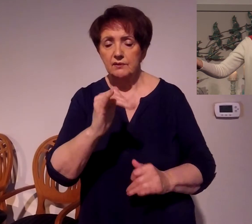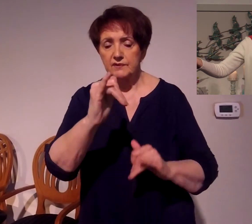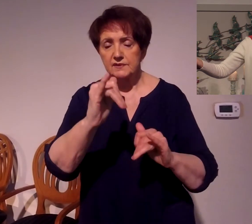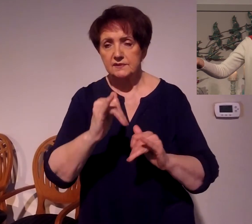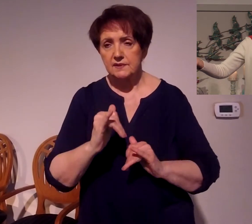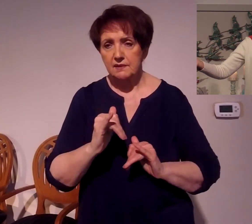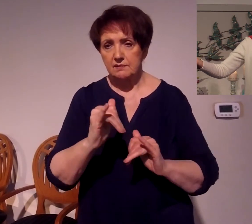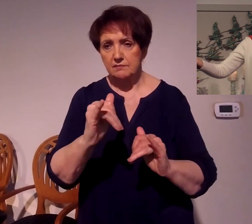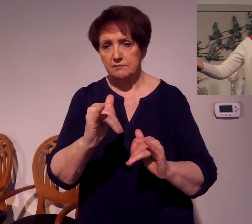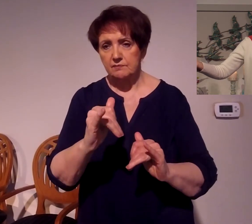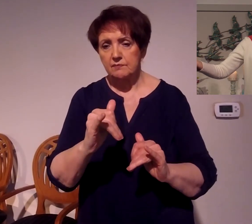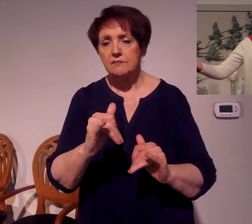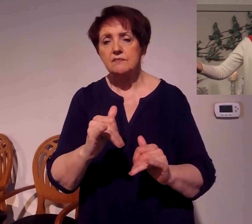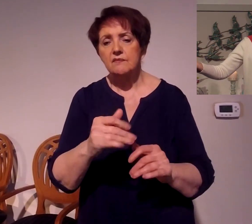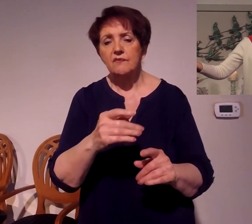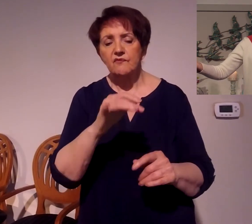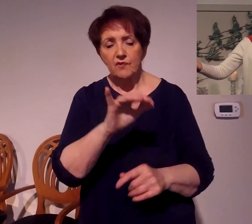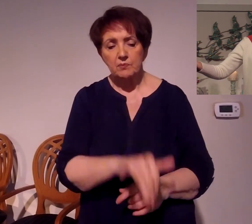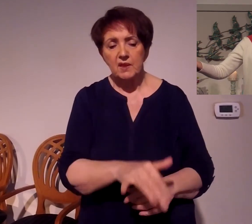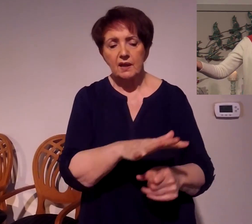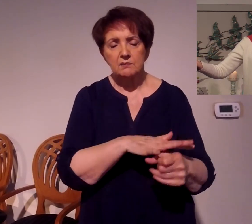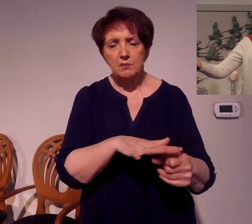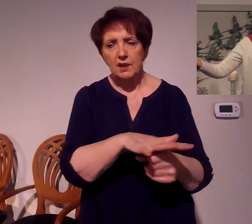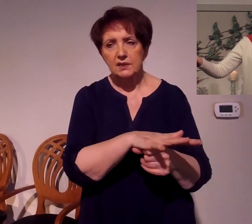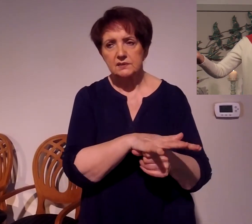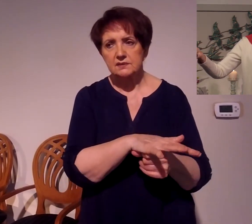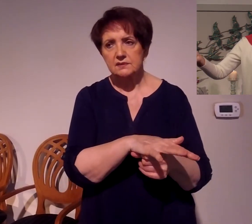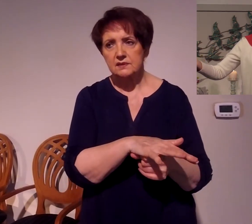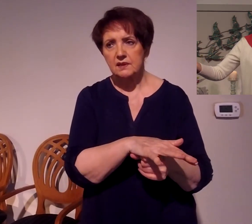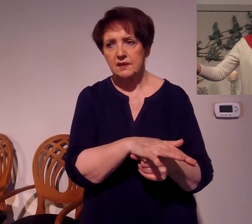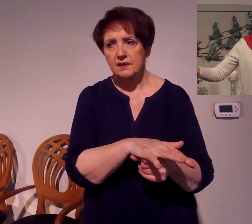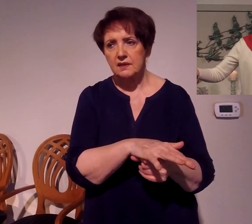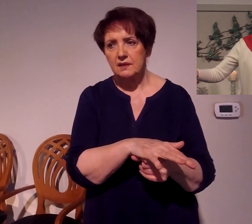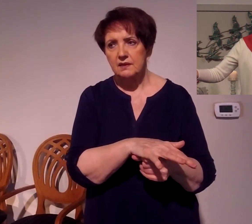And from that place,